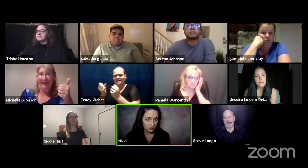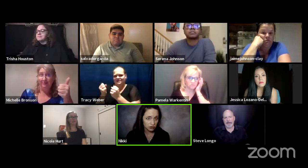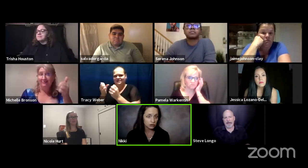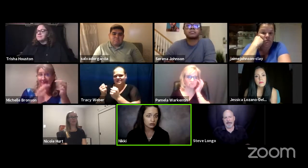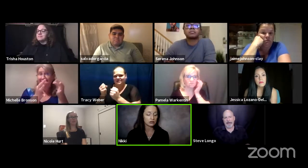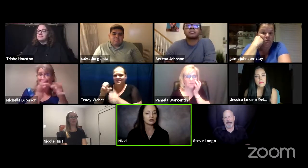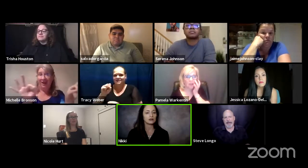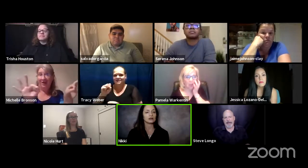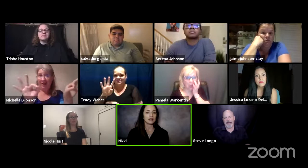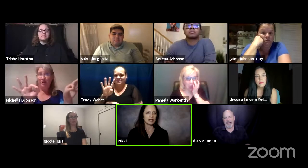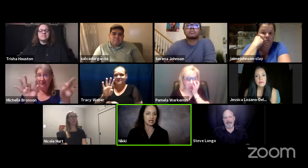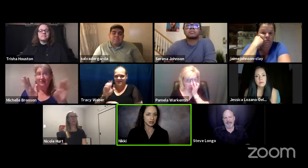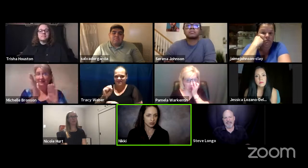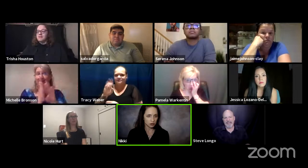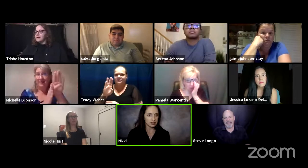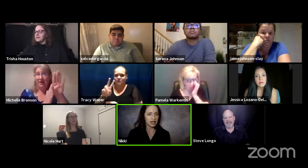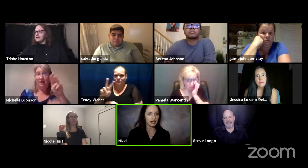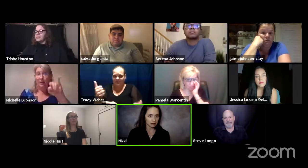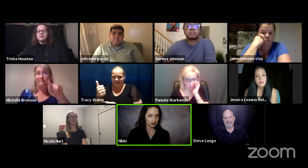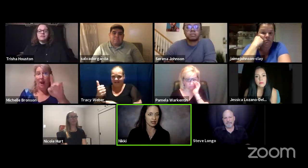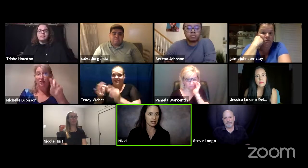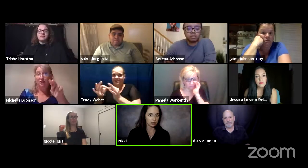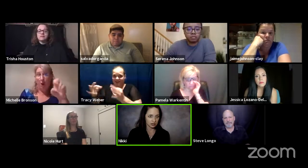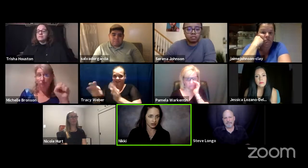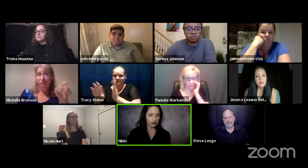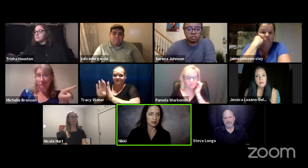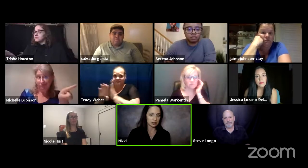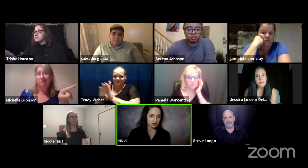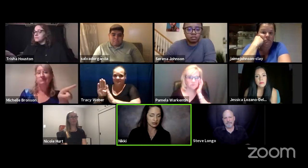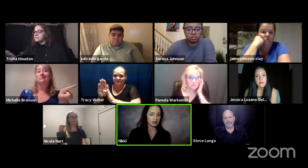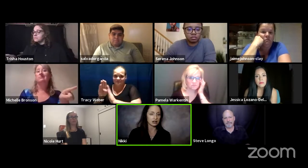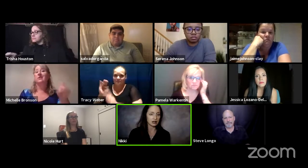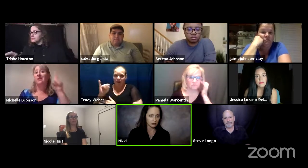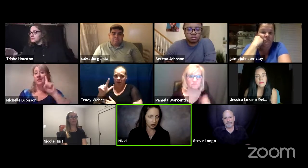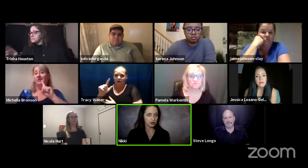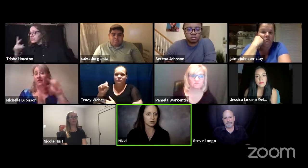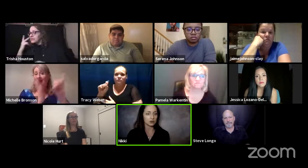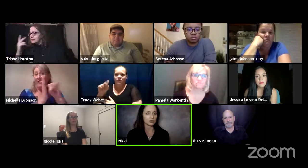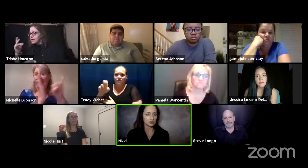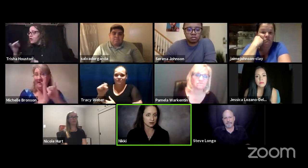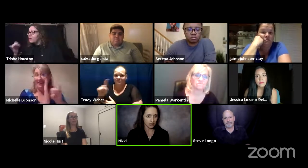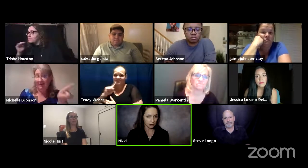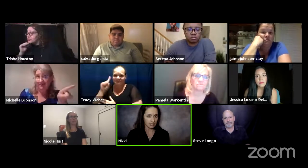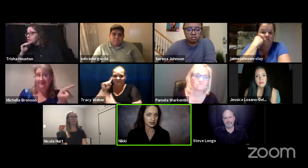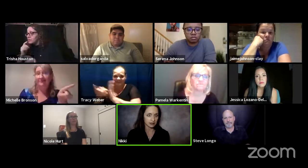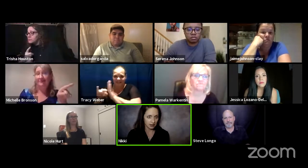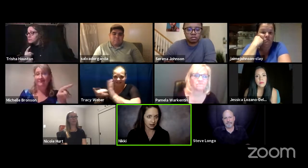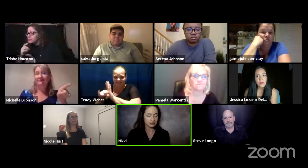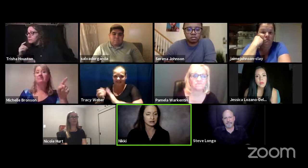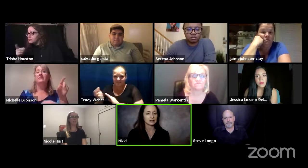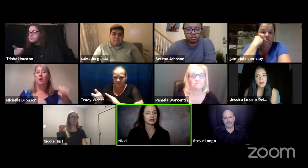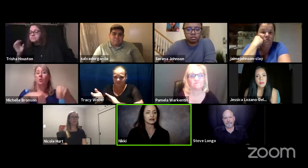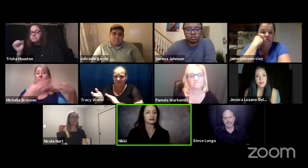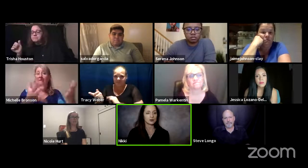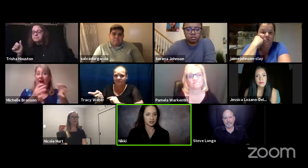language, the AB 210, the language development milestones outlined in that. Those can